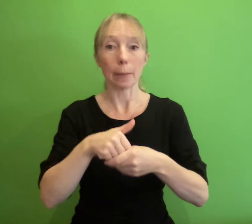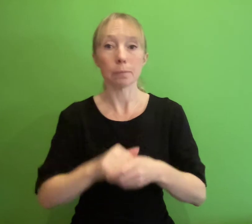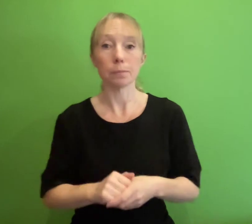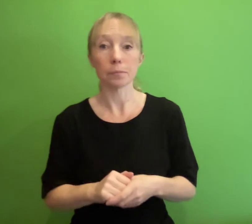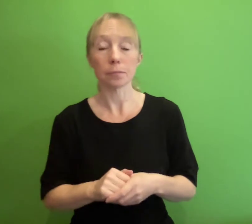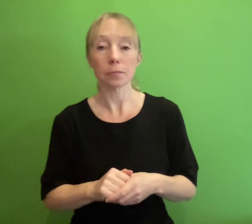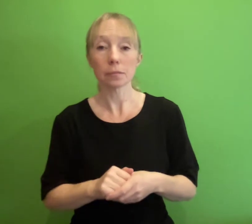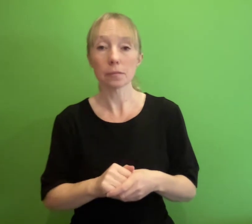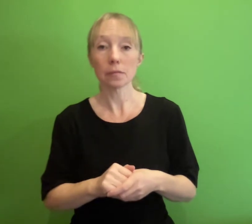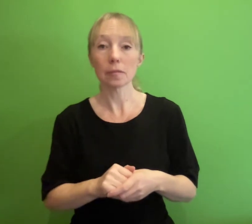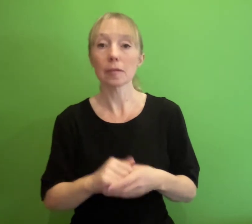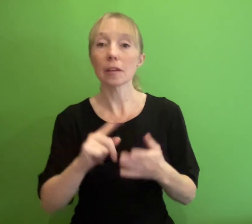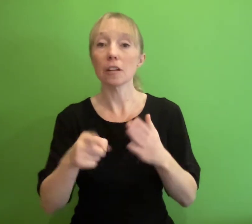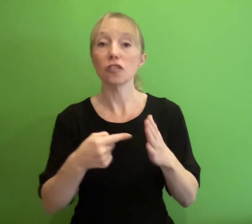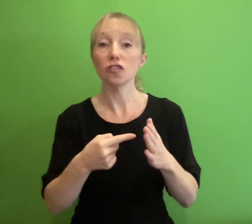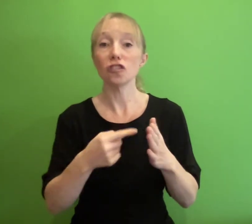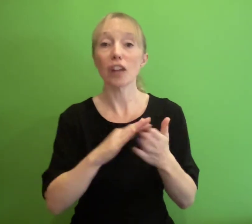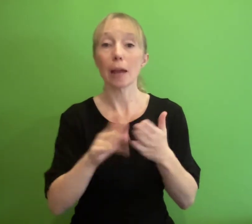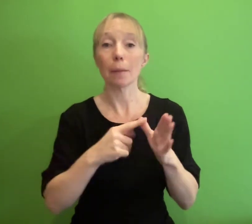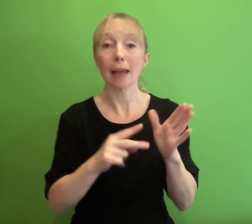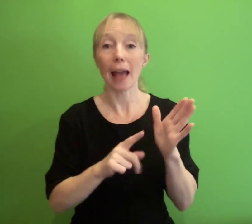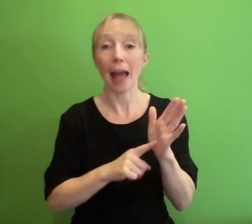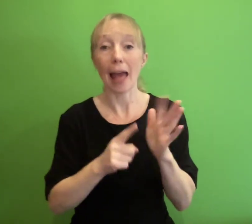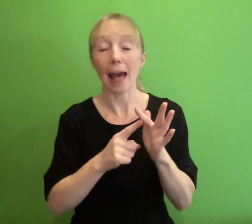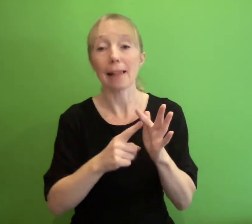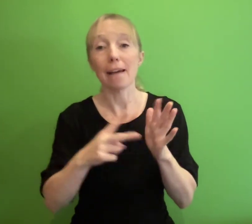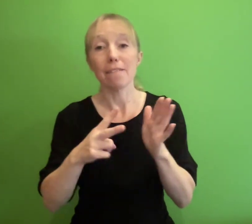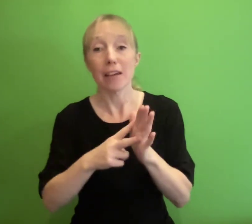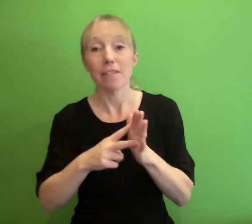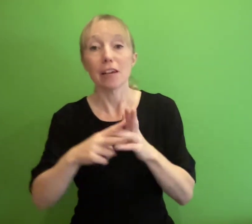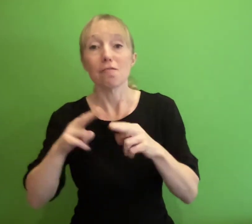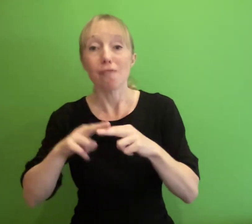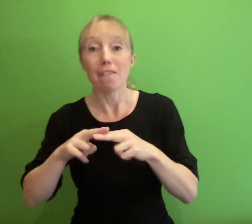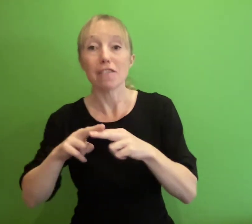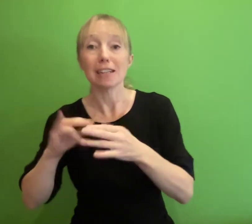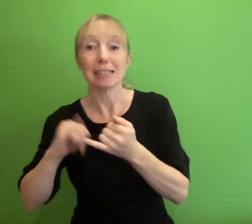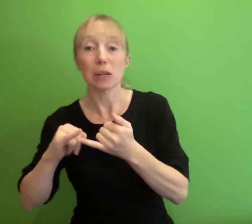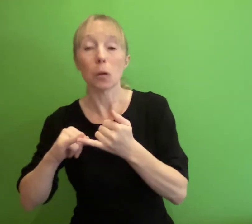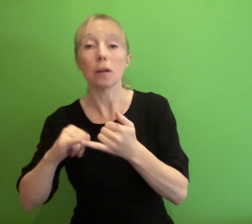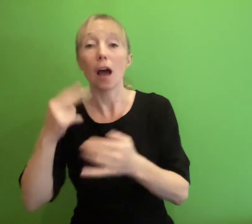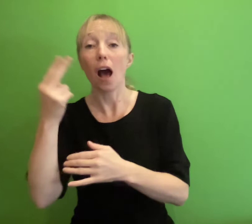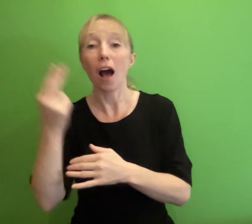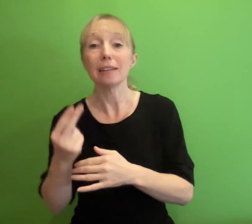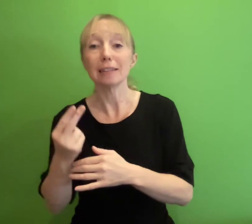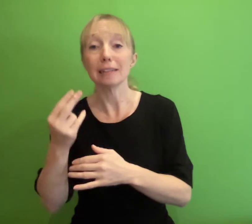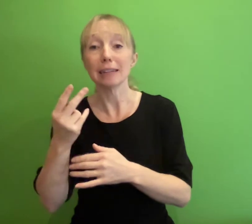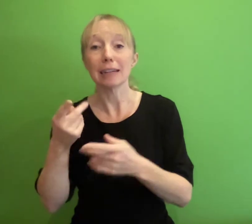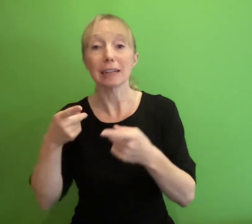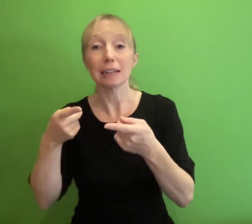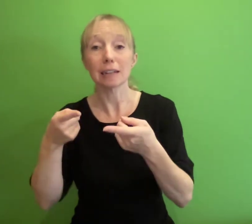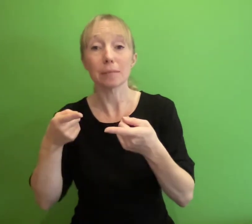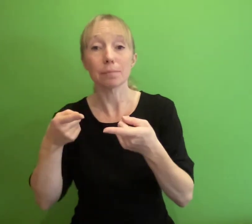Jamie Hale and Vivi Refford-Sinnott, Artistic Director at Little Cog, facilitated each group.